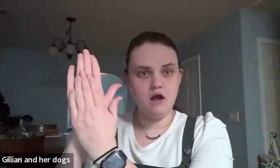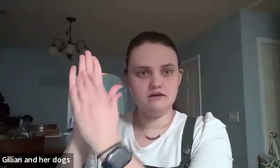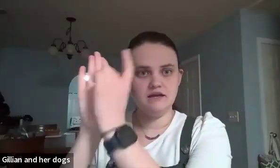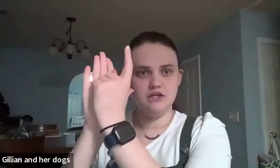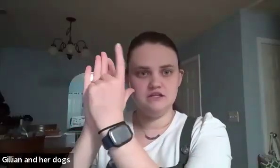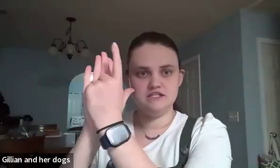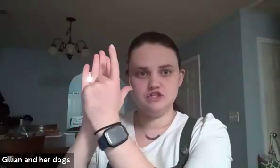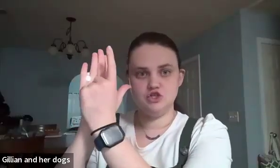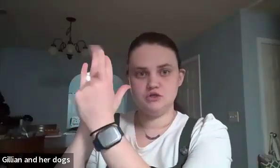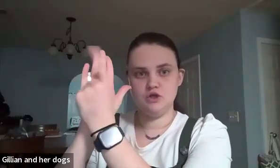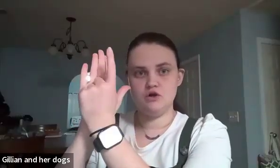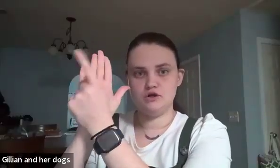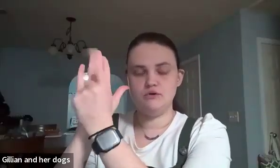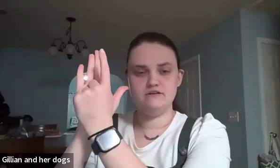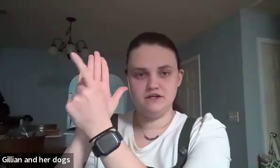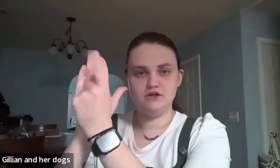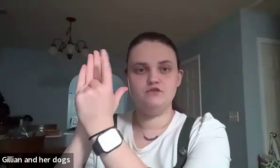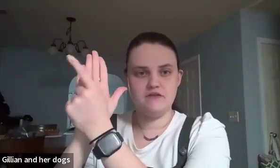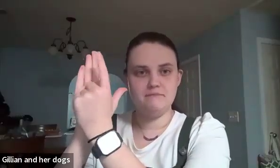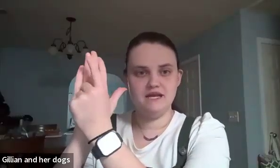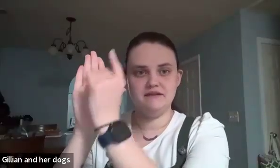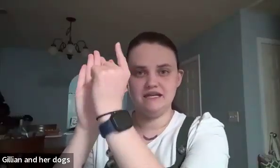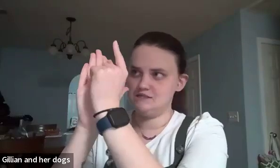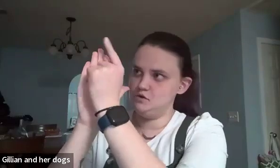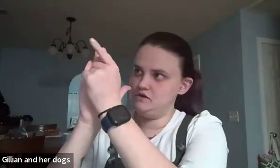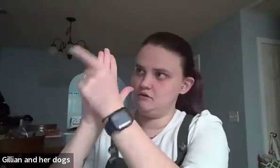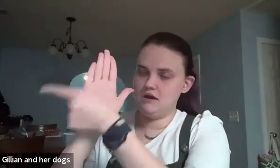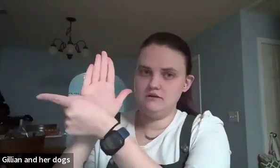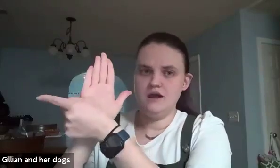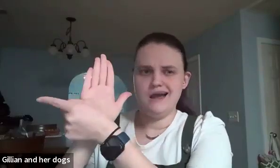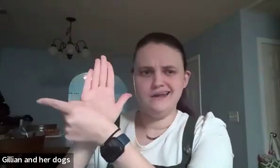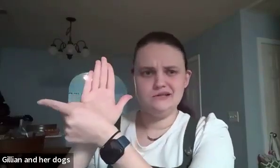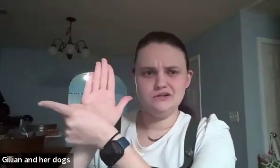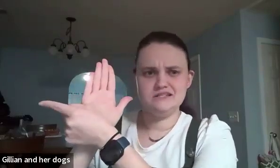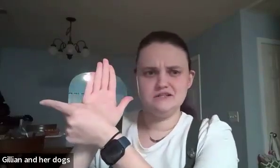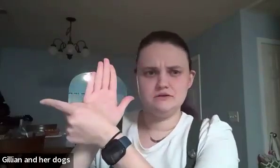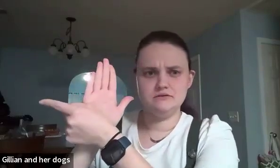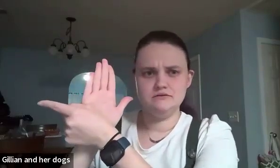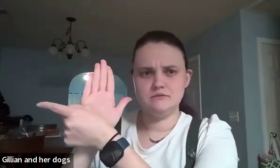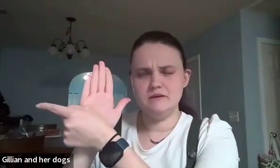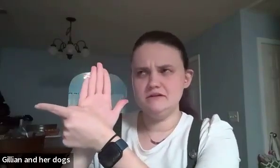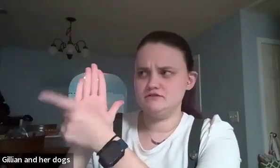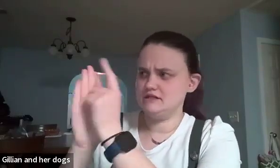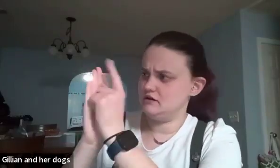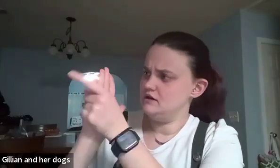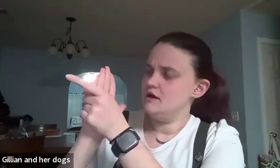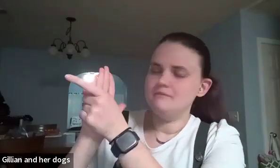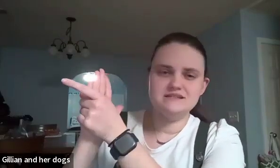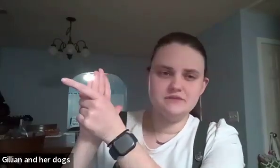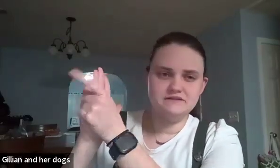clock, and this is your longer pointer finger for that minute, like, and it's moving around. I know it looks a little, maybe it looks right to y'all. Because I'm